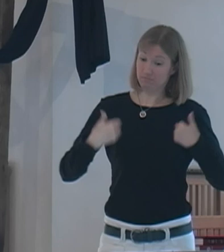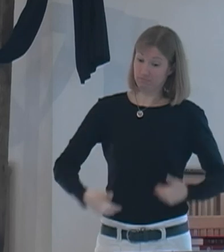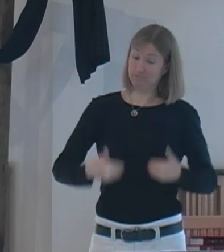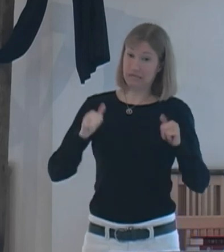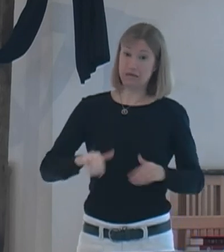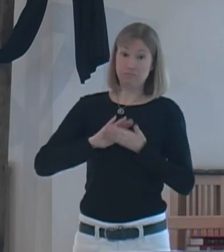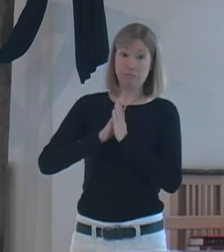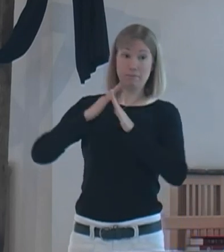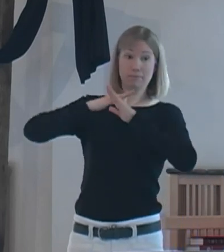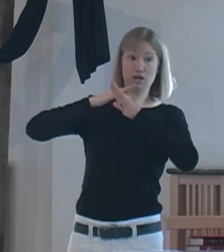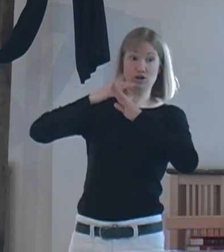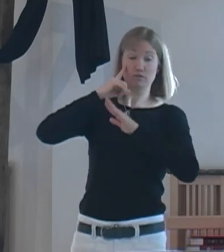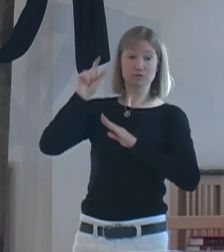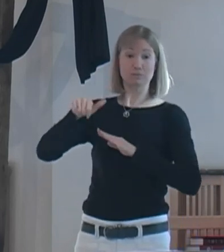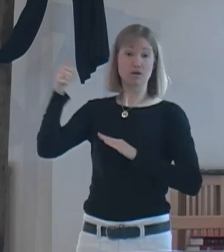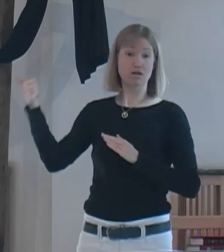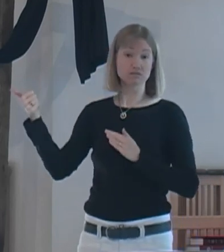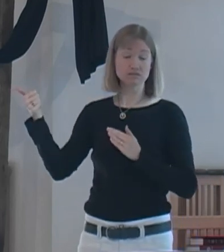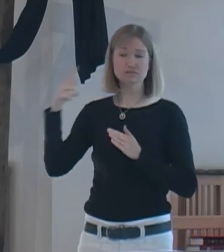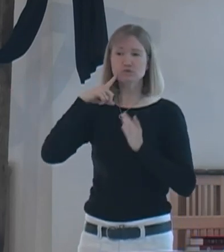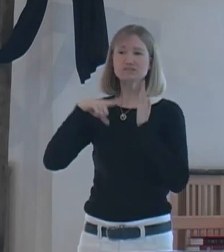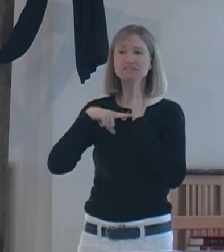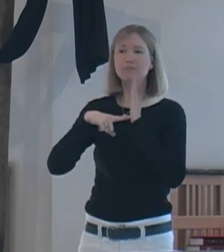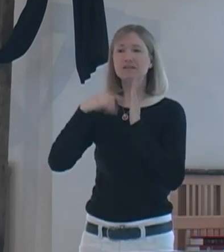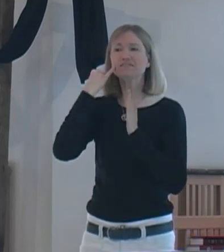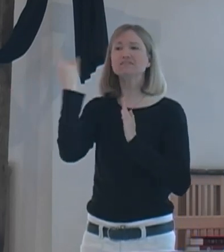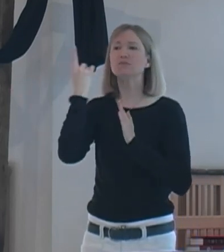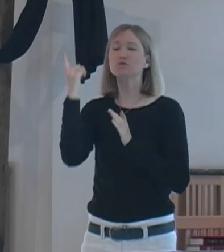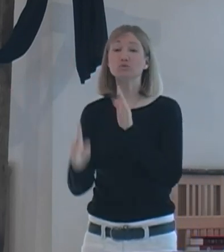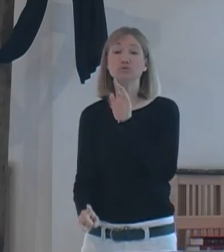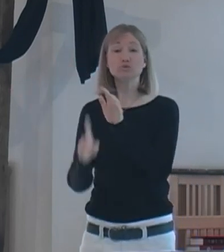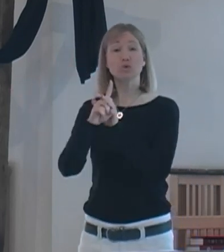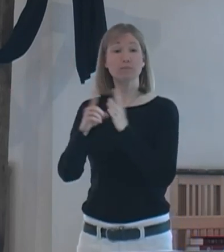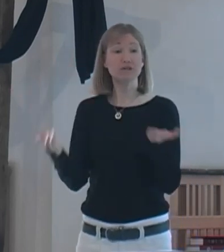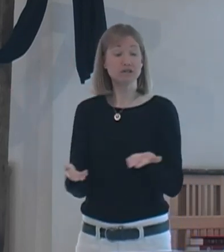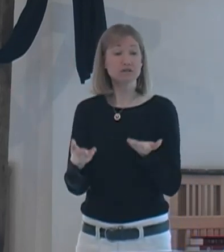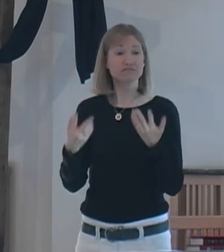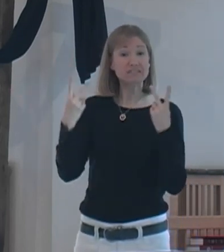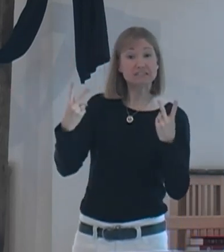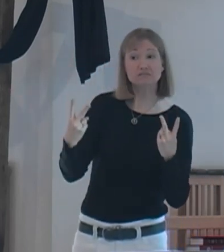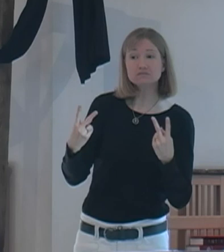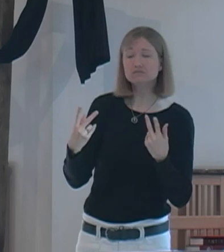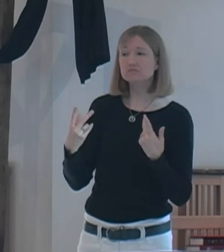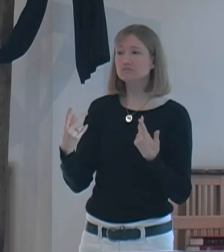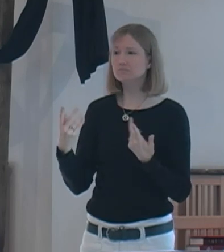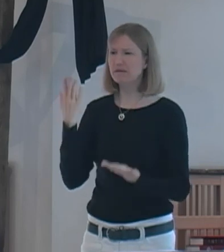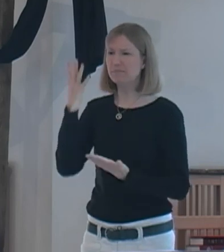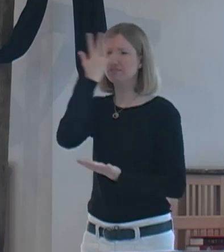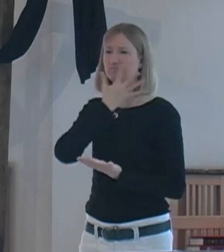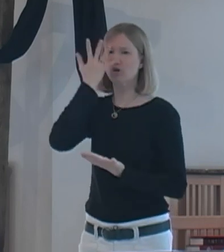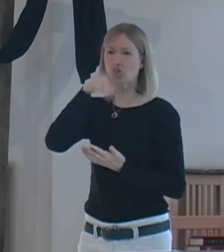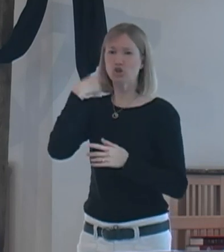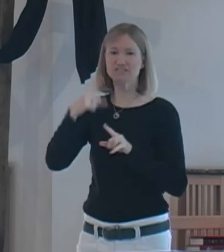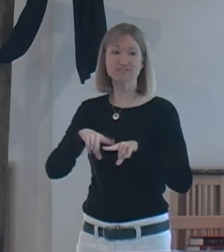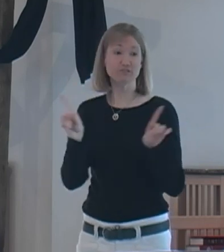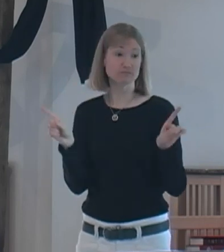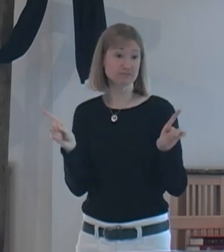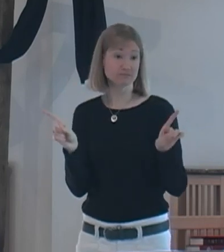someone, for example, who would show up to worship here, somebody who looks quite different, and then if we choose